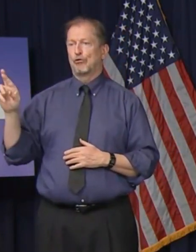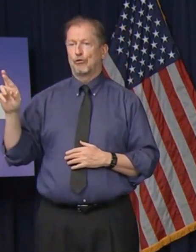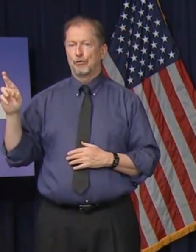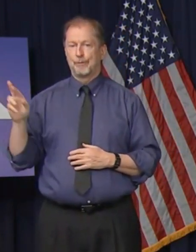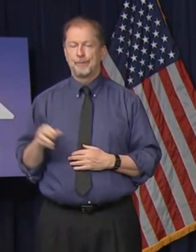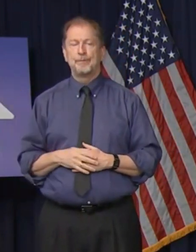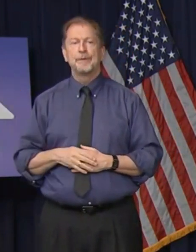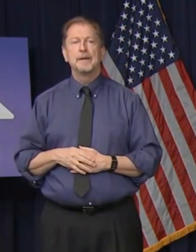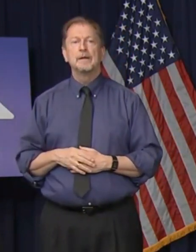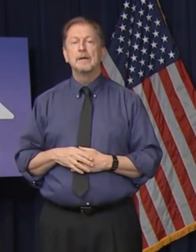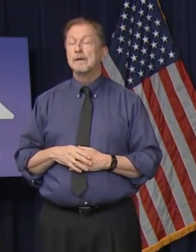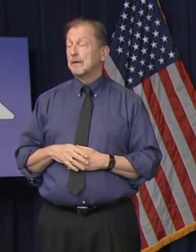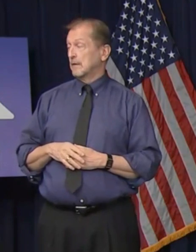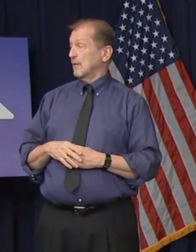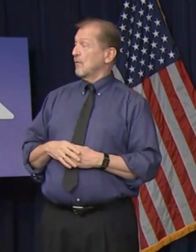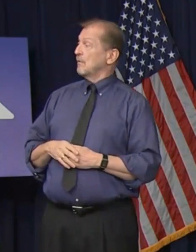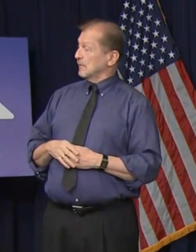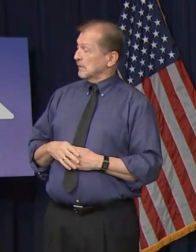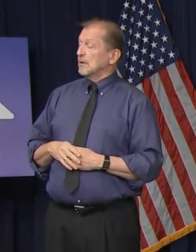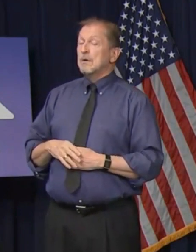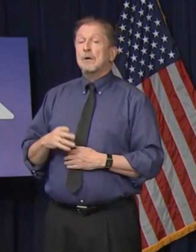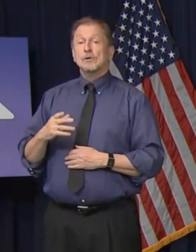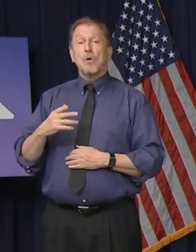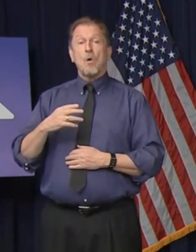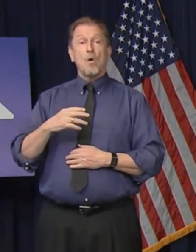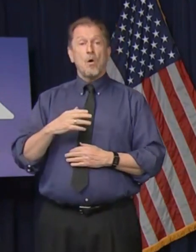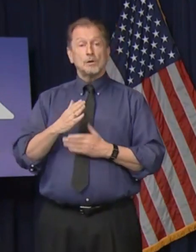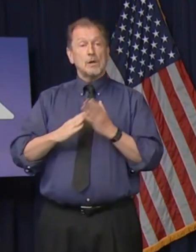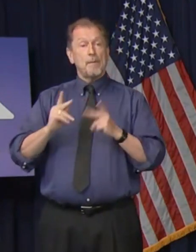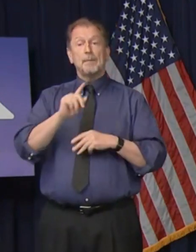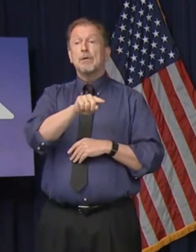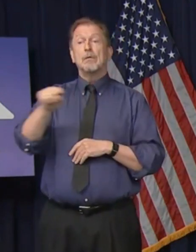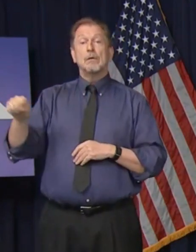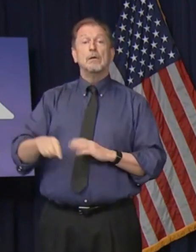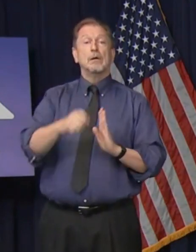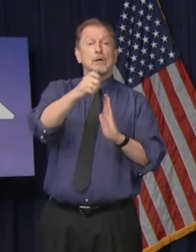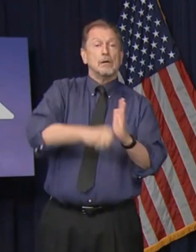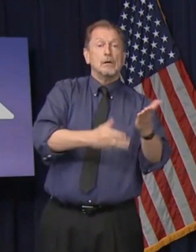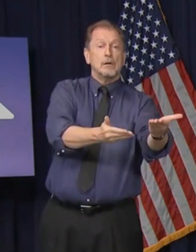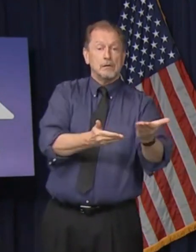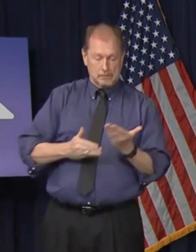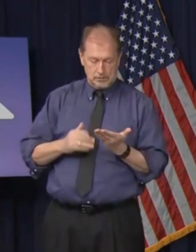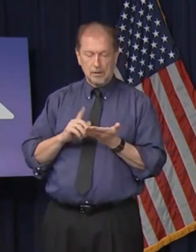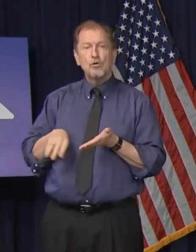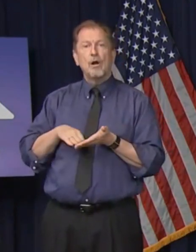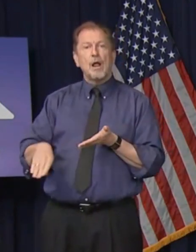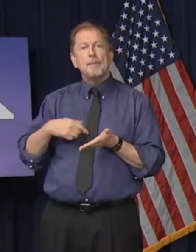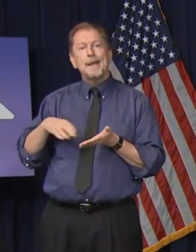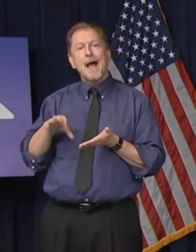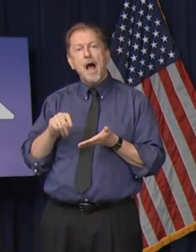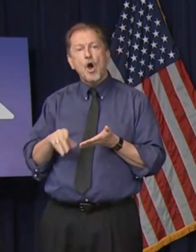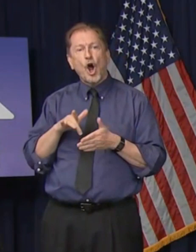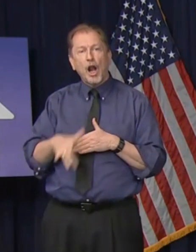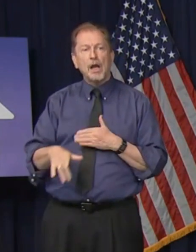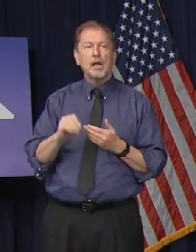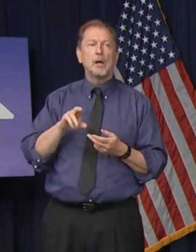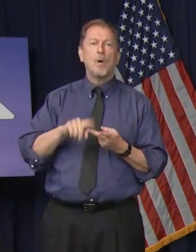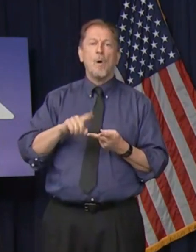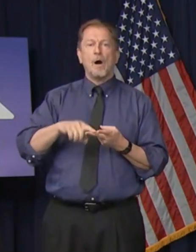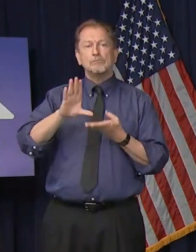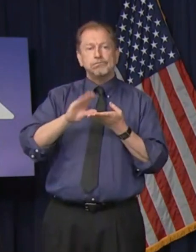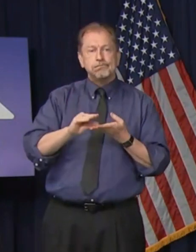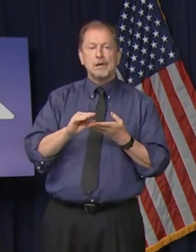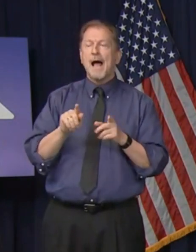As you know, I review applications for commutations of sentences as governor. It's what